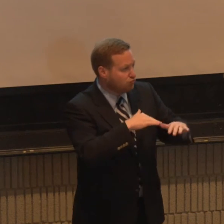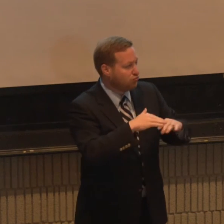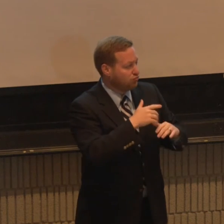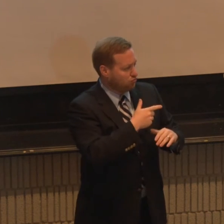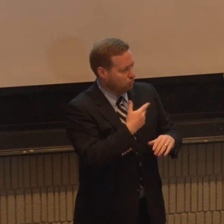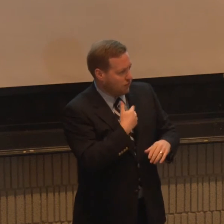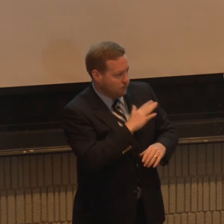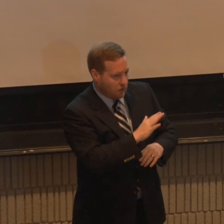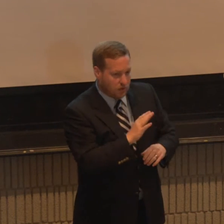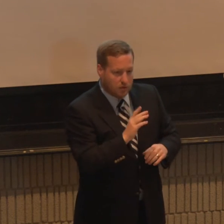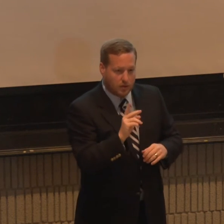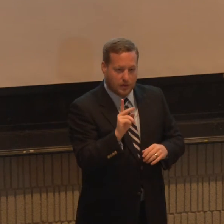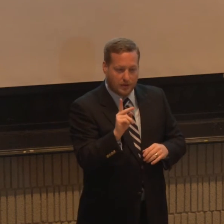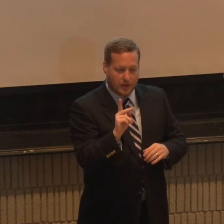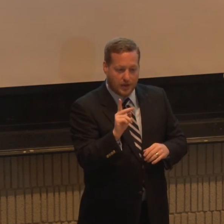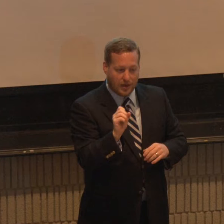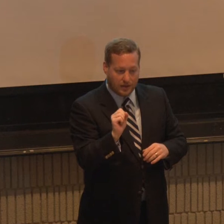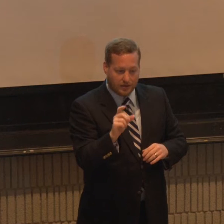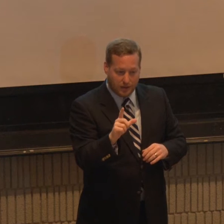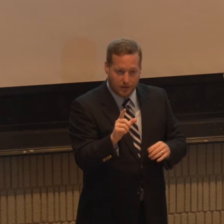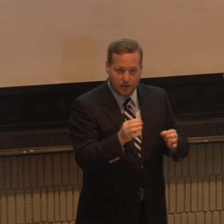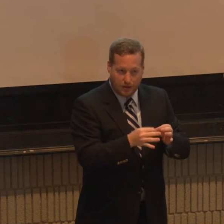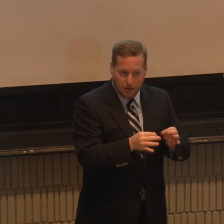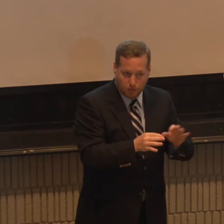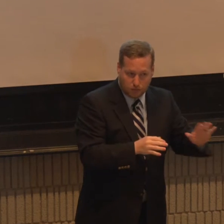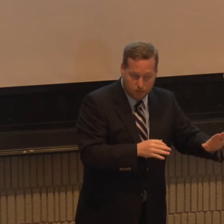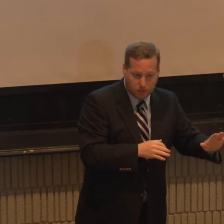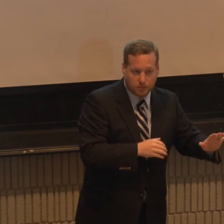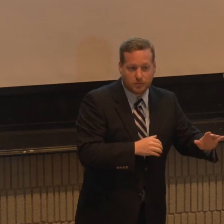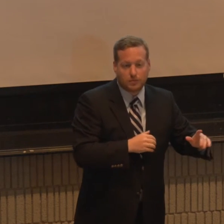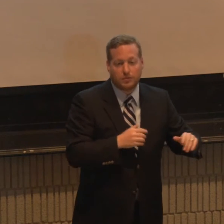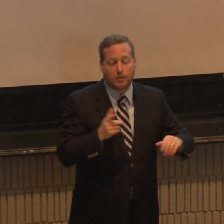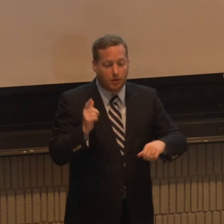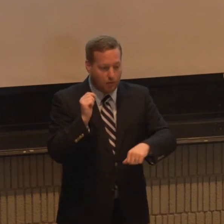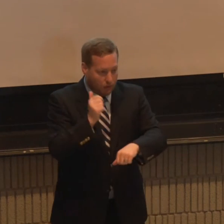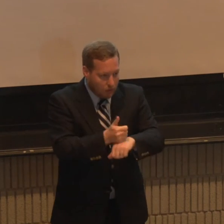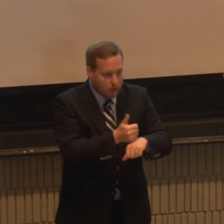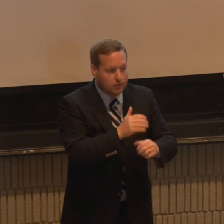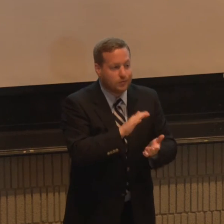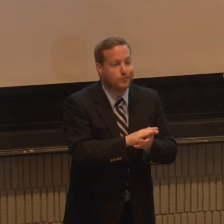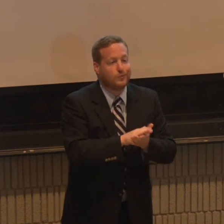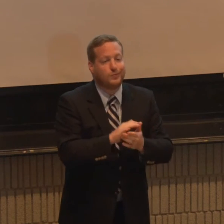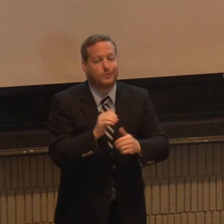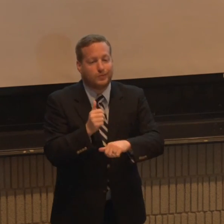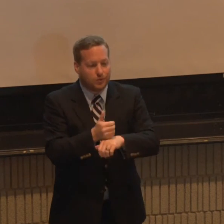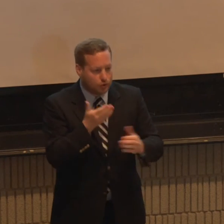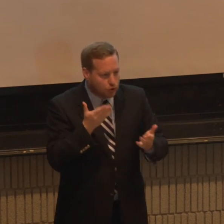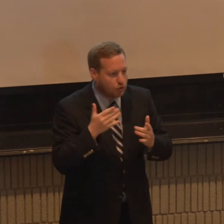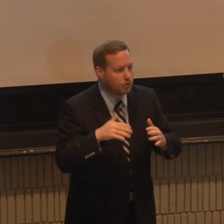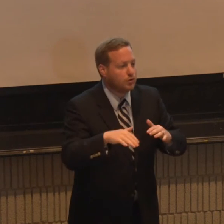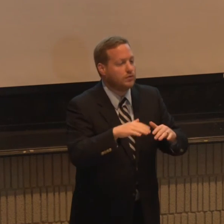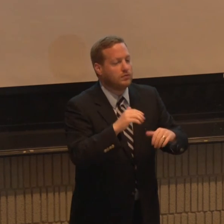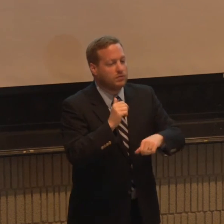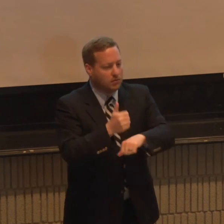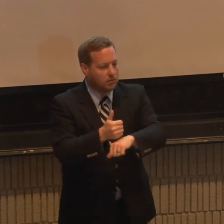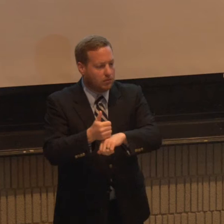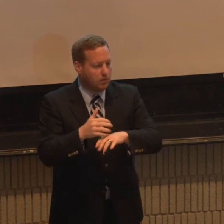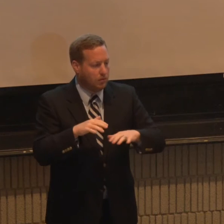There was quite a few deaf members in the community. They had started learning ASL. They set up a school and some services